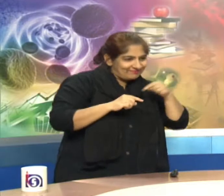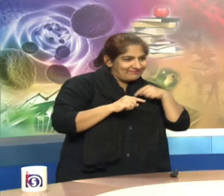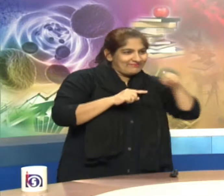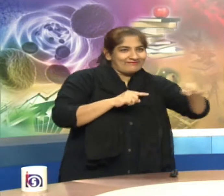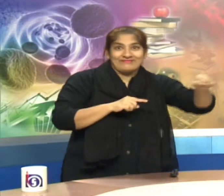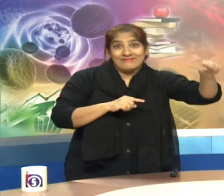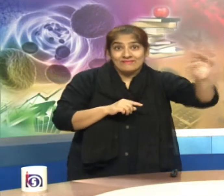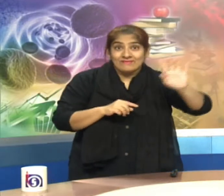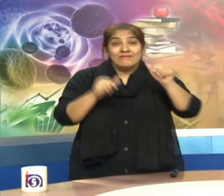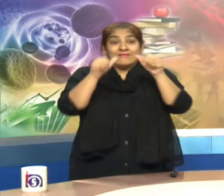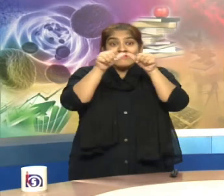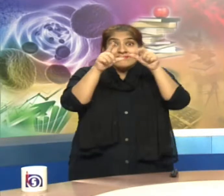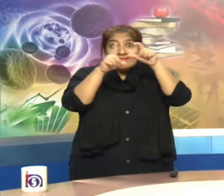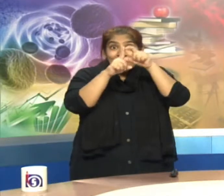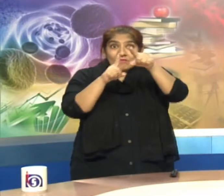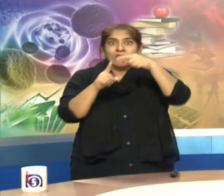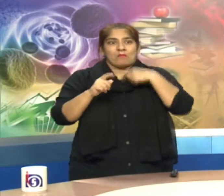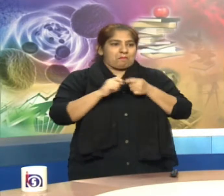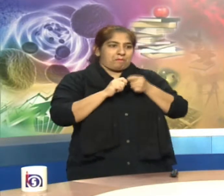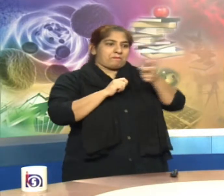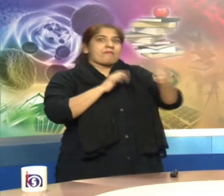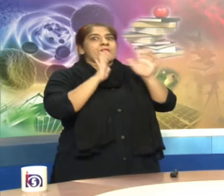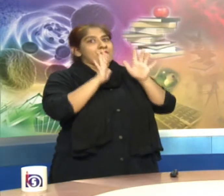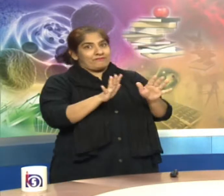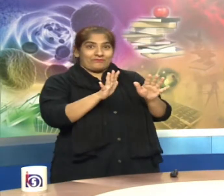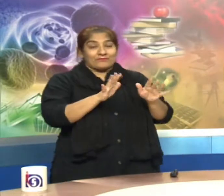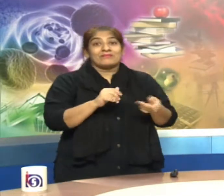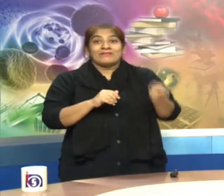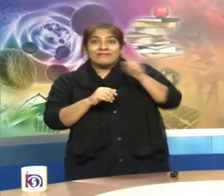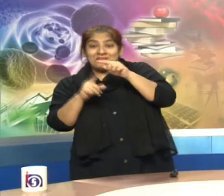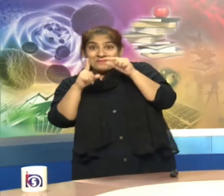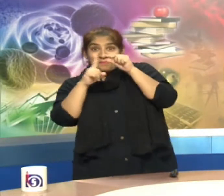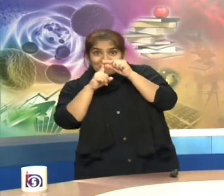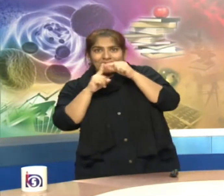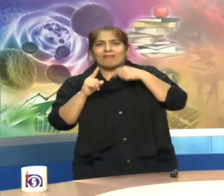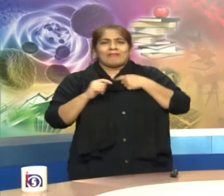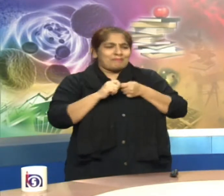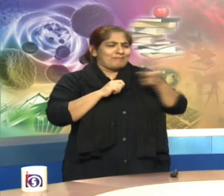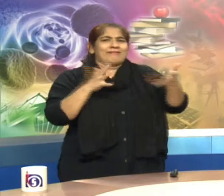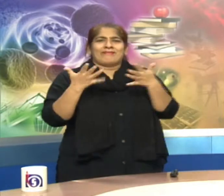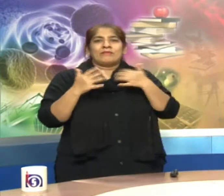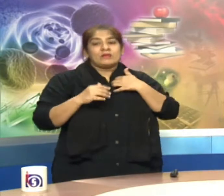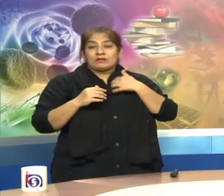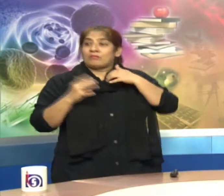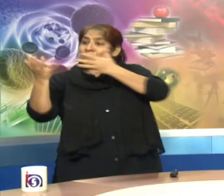You can see on the screen there is the middle column, that is advertising, and the third column is publicity.